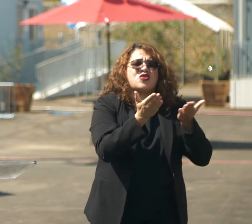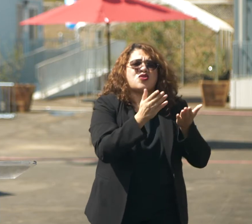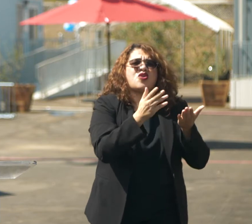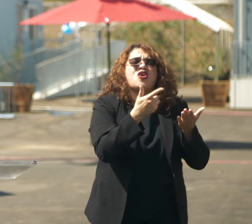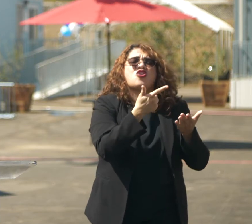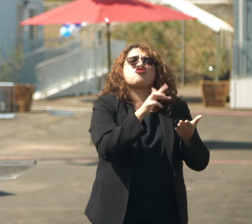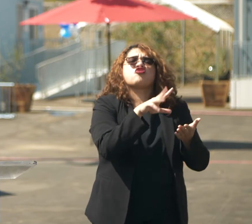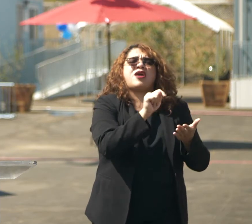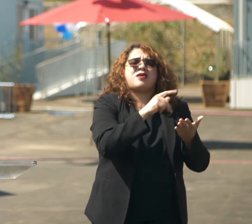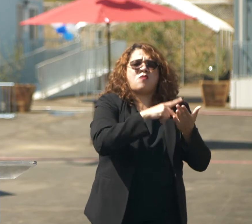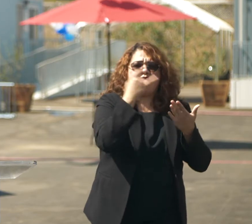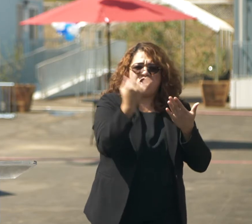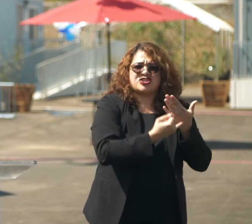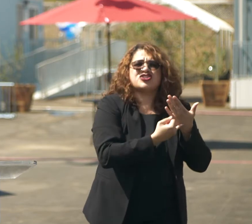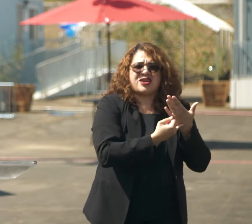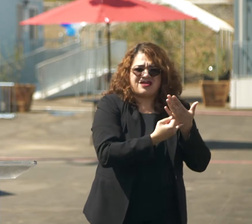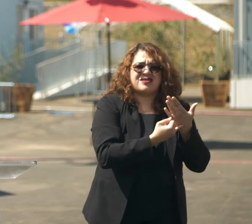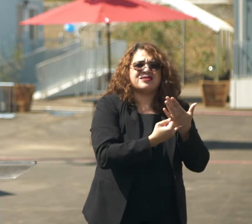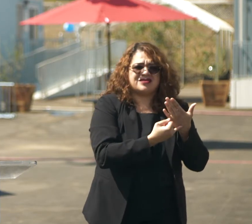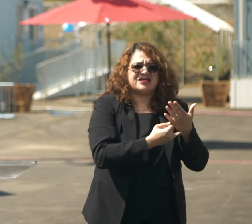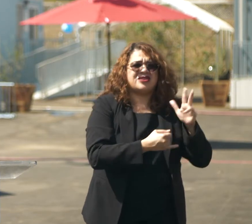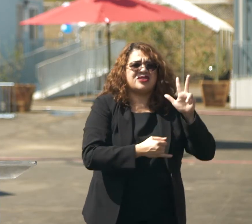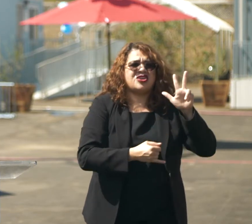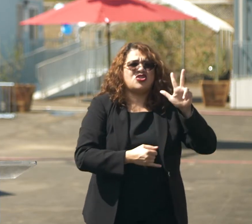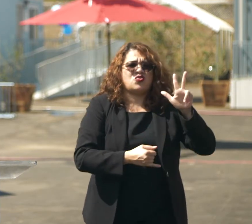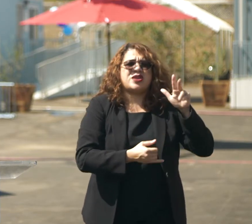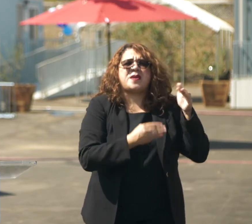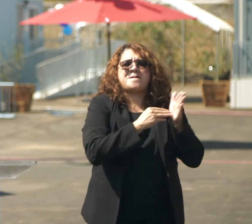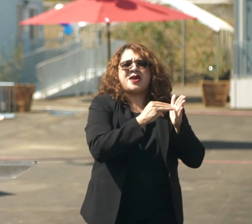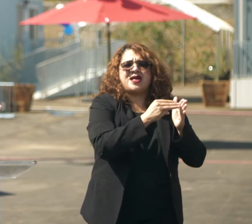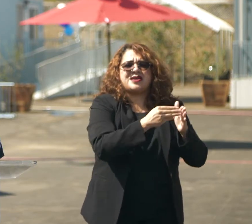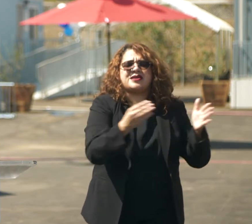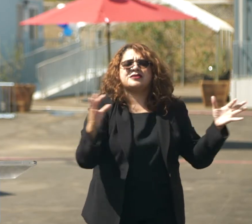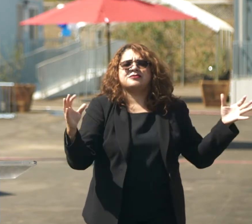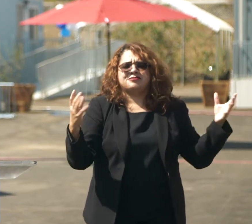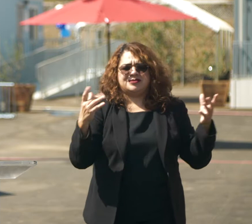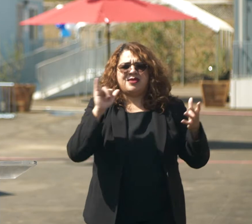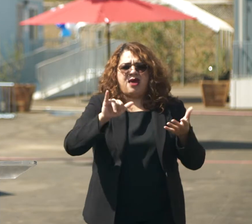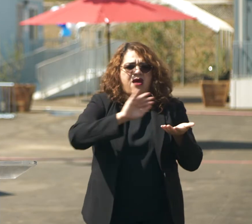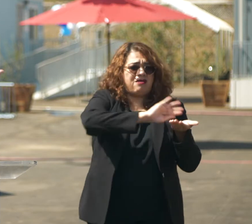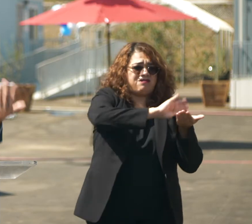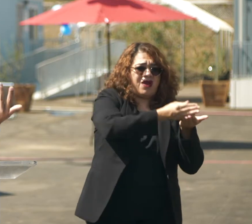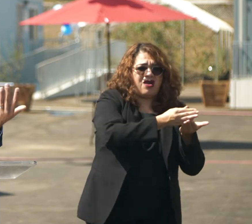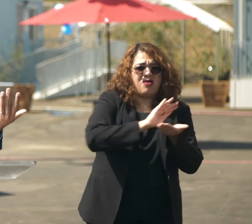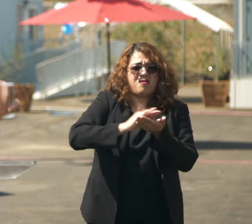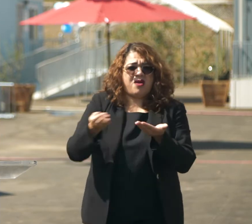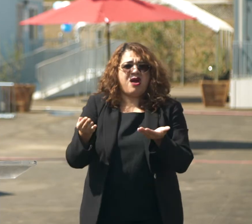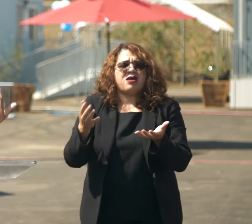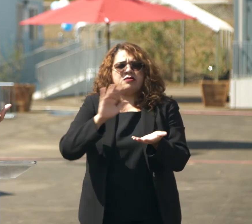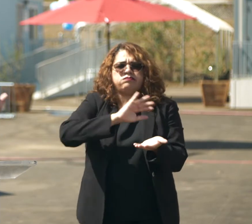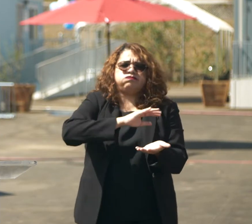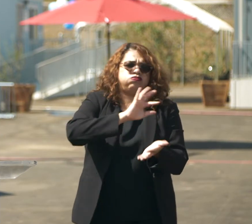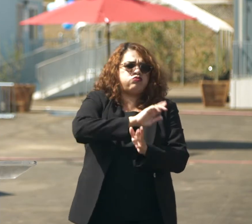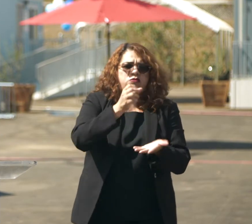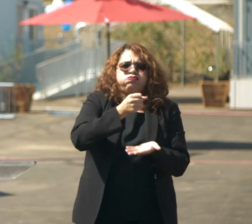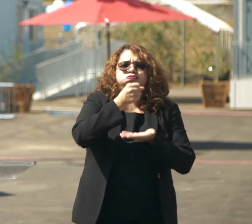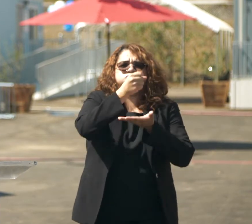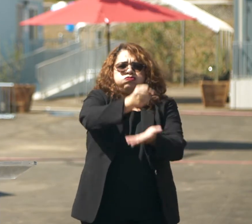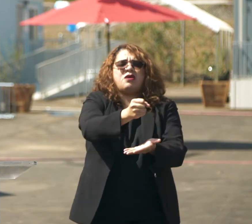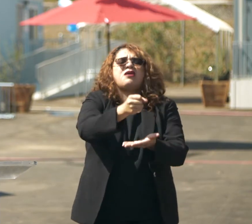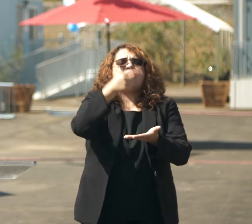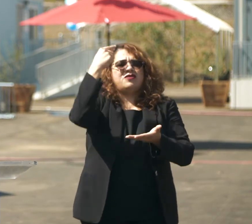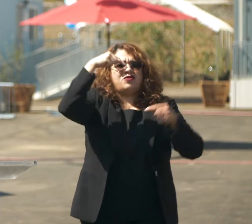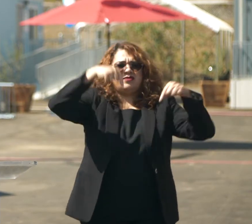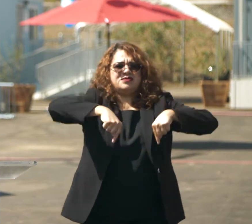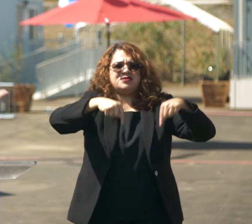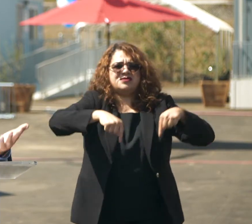the grant funding for the project. I want to thank the council, all of our departments, and most importantly, to all the future residents of this place. We welcome